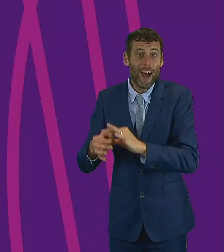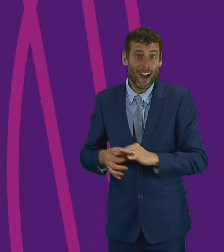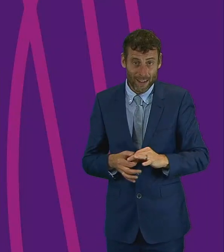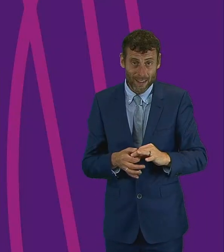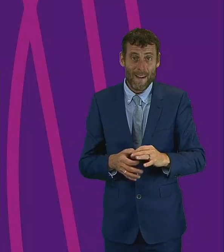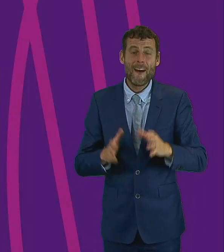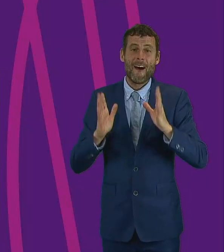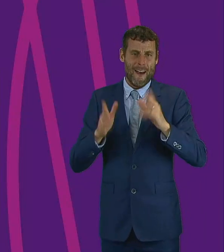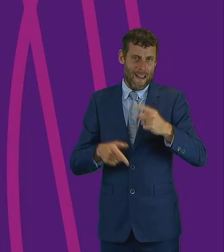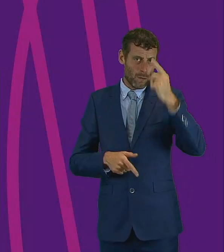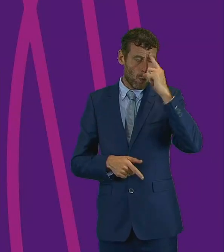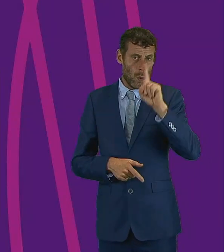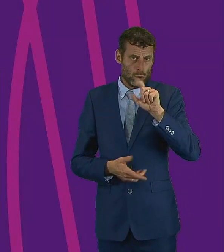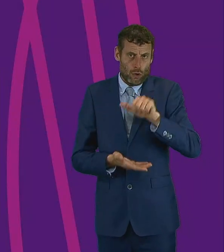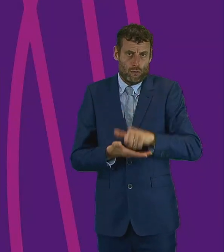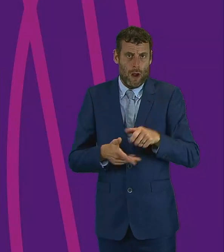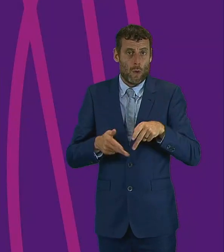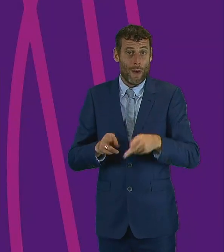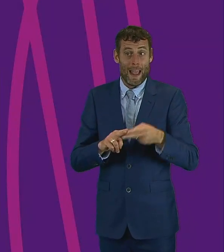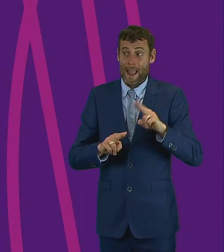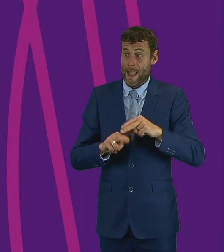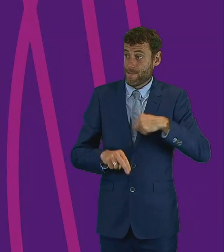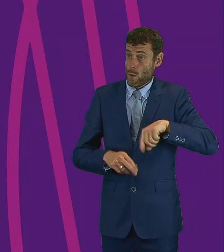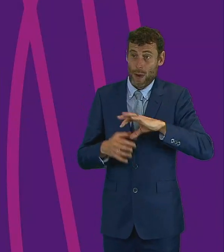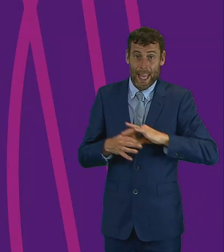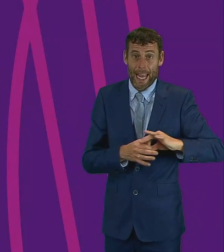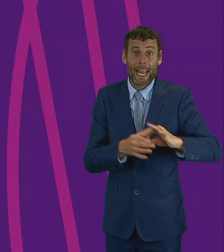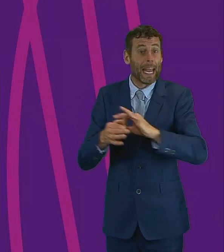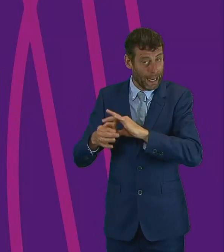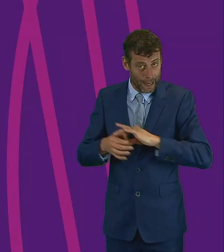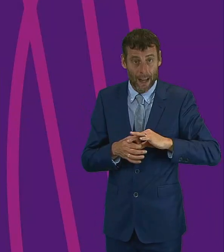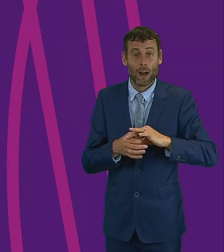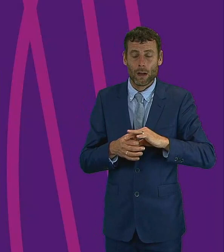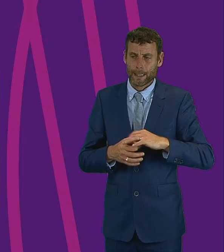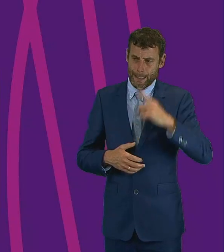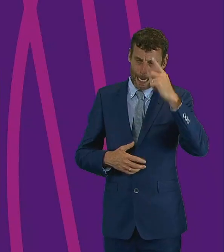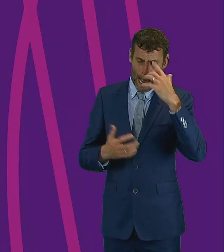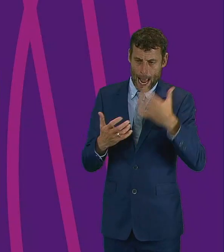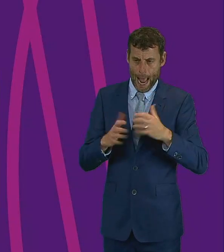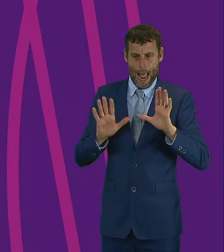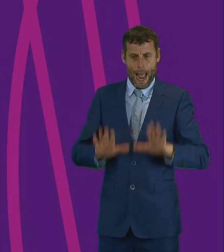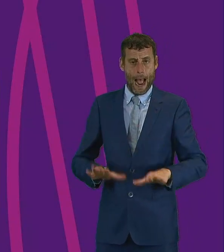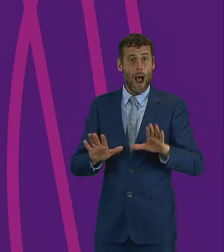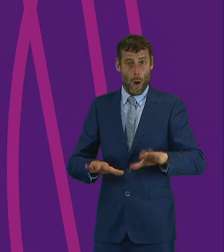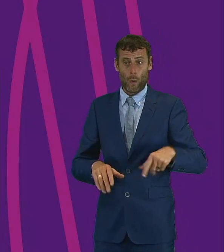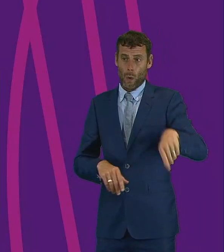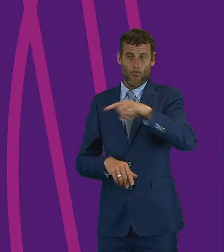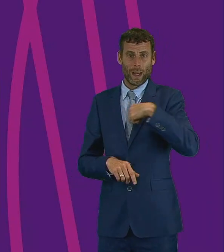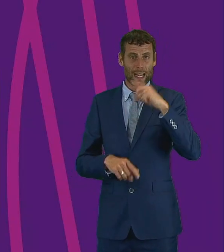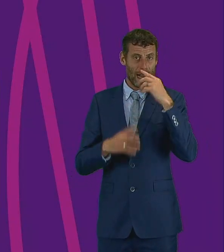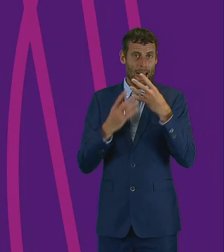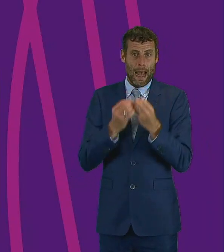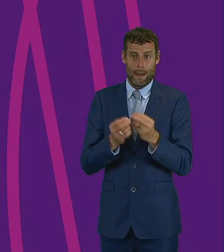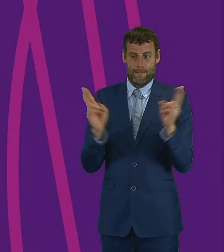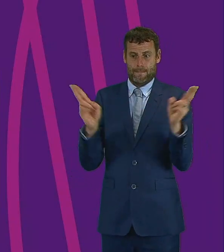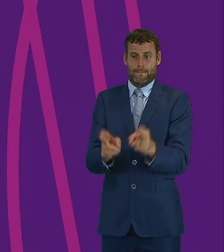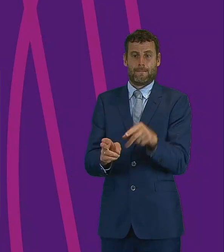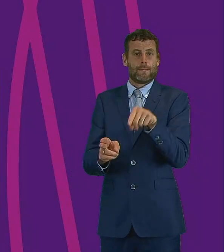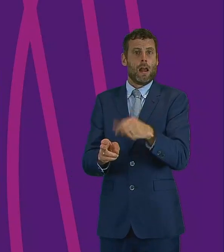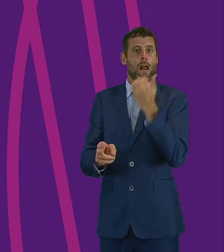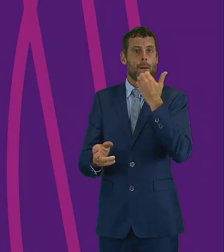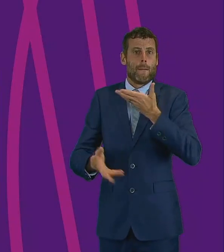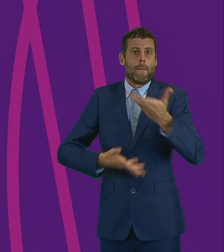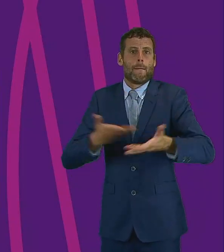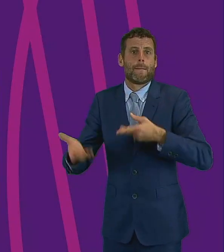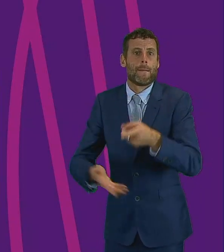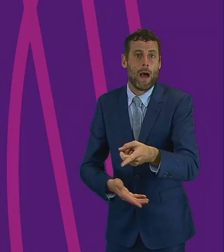things. And the good news is, if we all do the right things, then we can keep this virus under control. And while the numbers we are seeing right now,